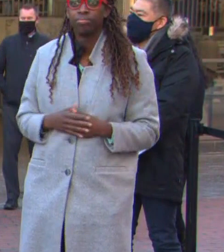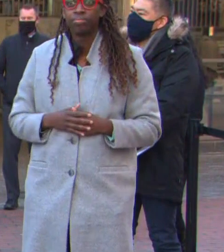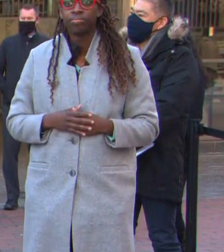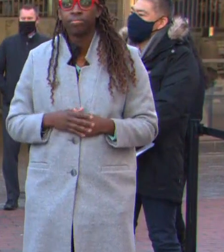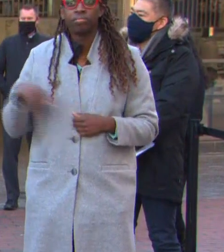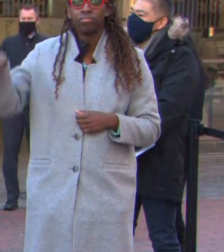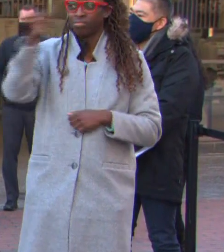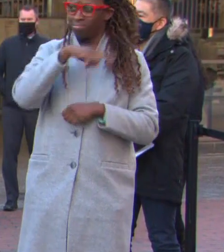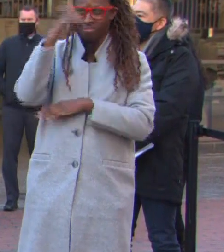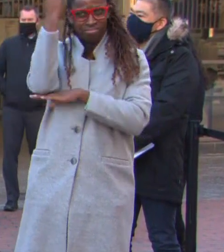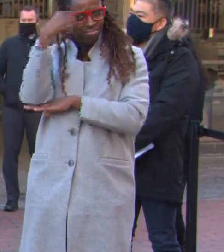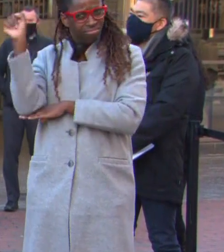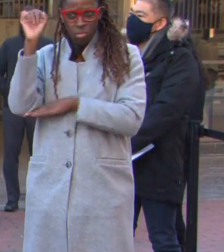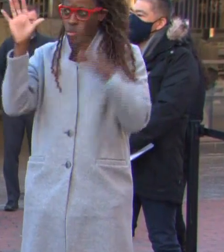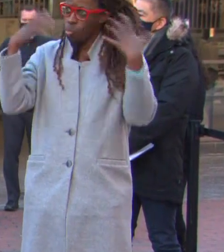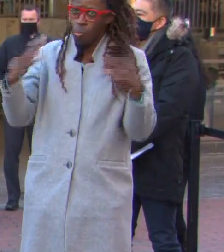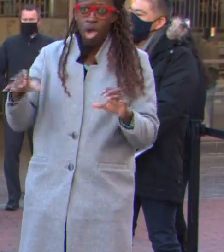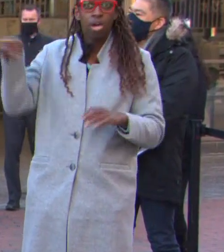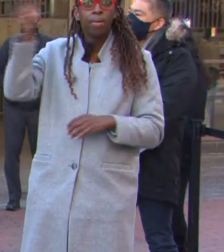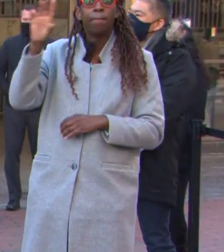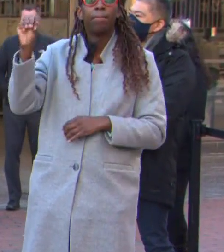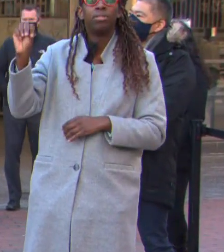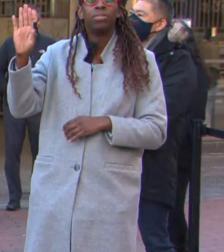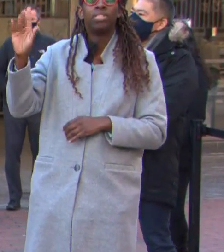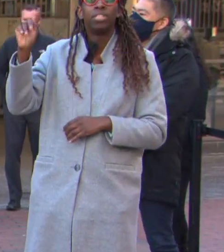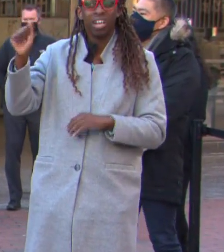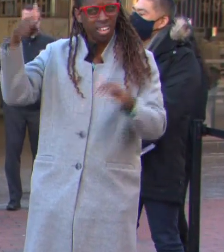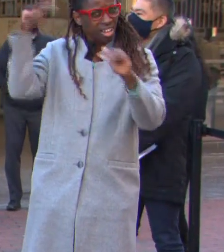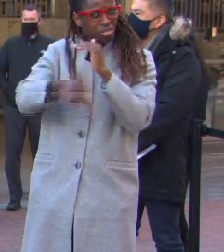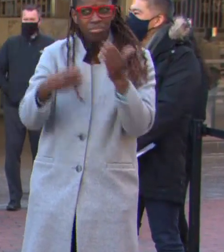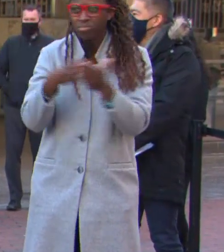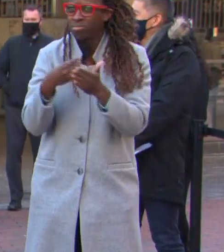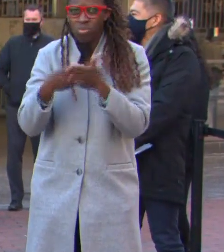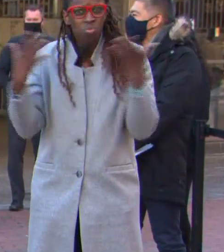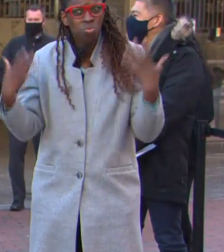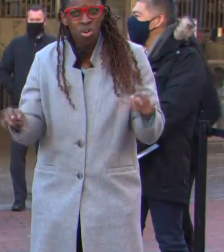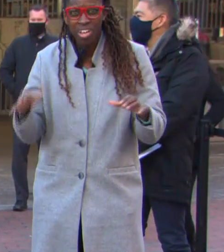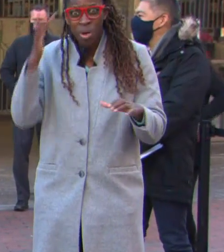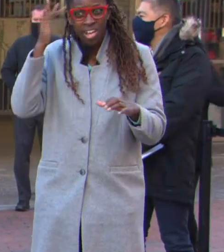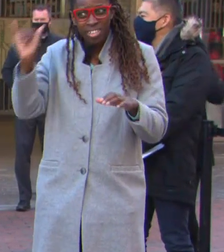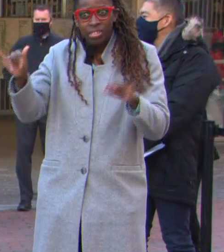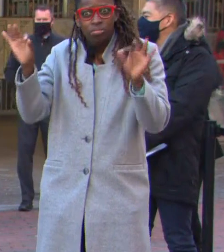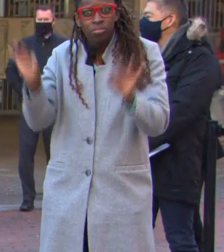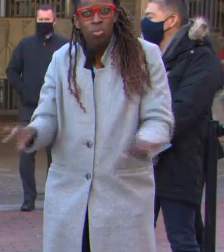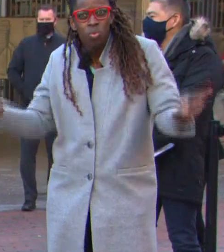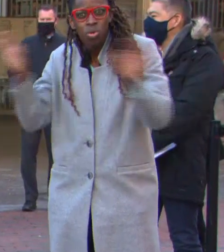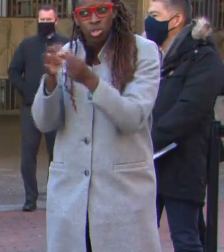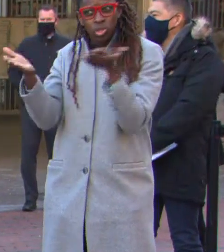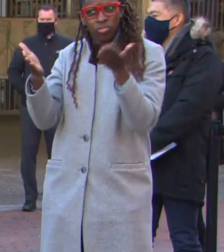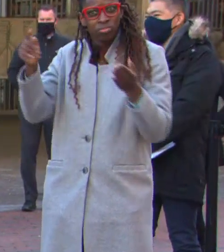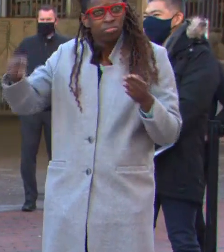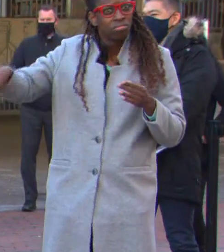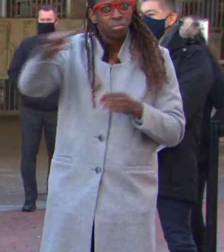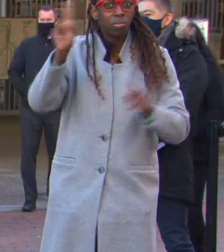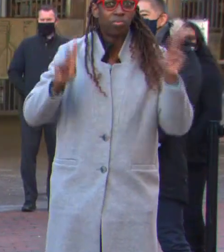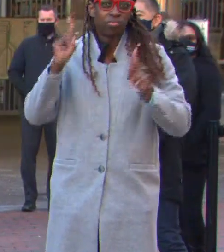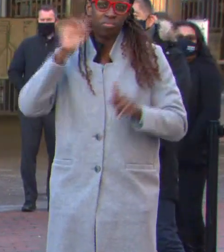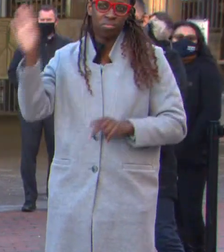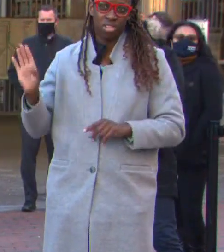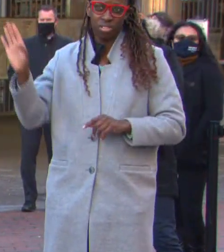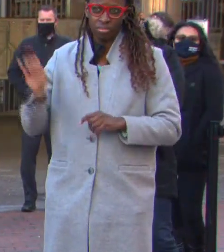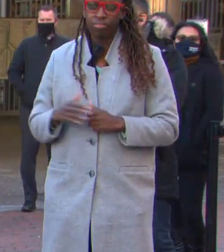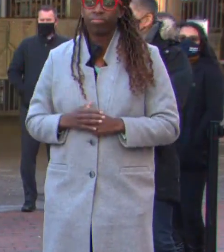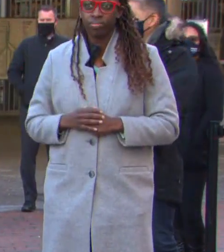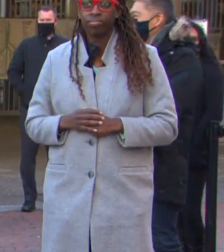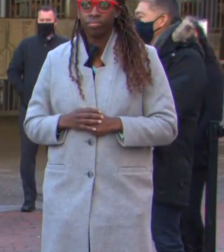MBTA. The MBTA is an essential service here in Boston. The MBTA is an essential service in Greater Boston. The